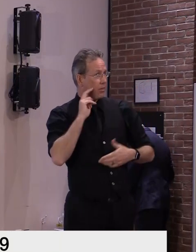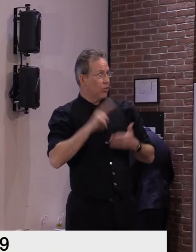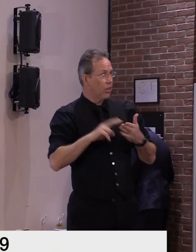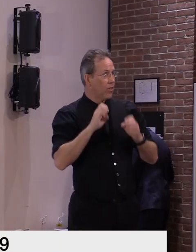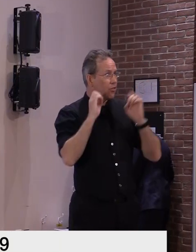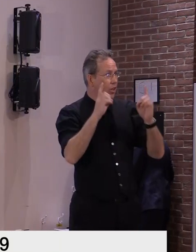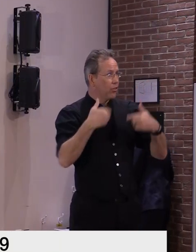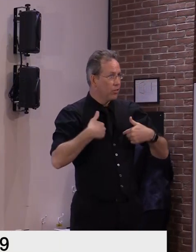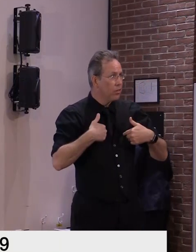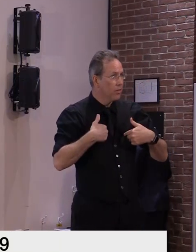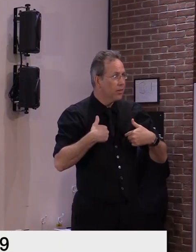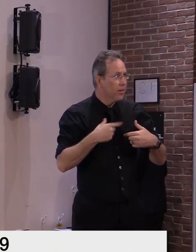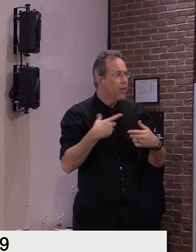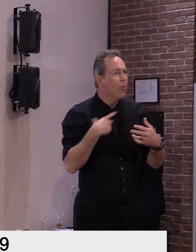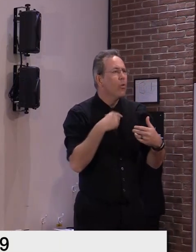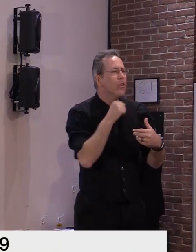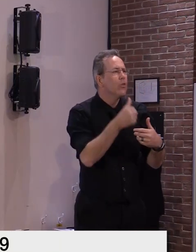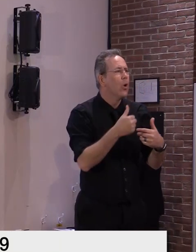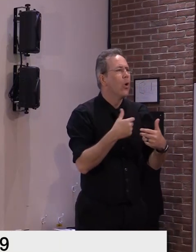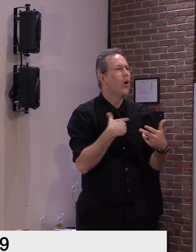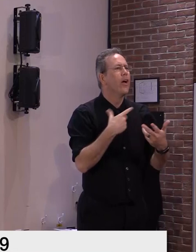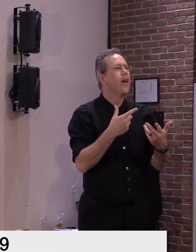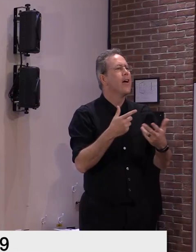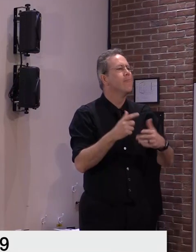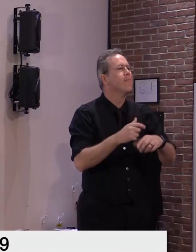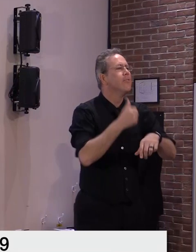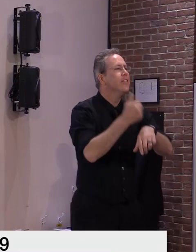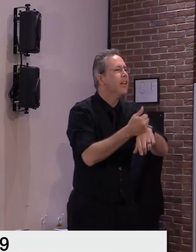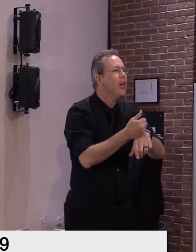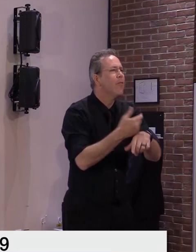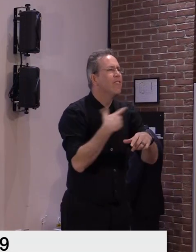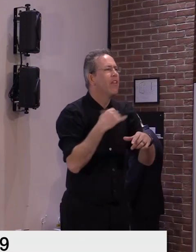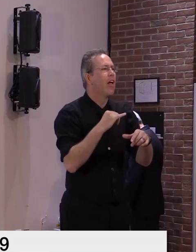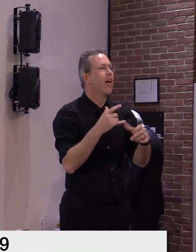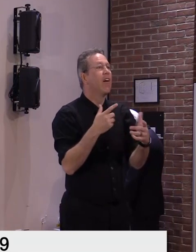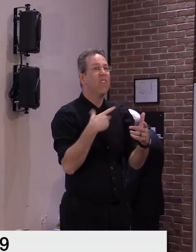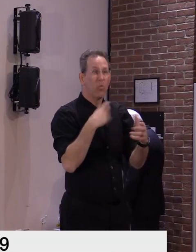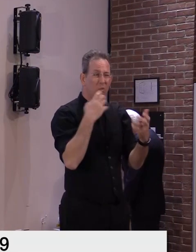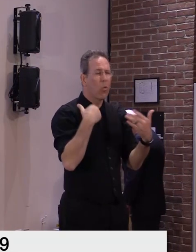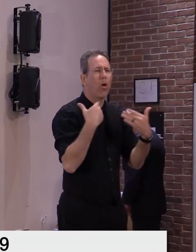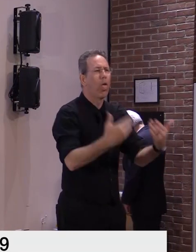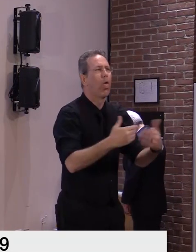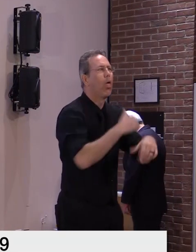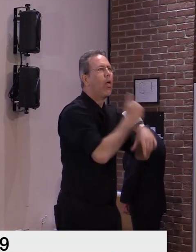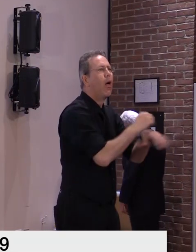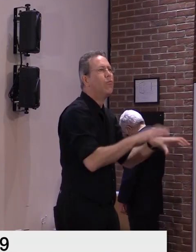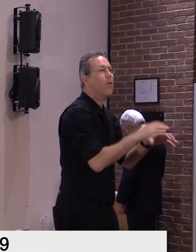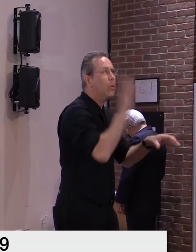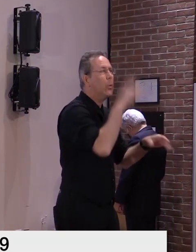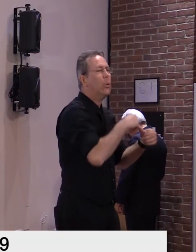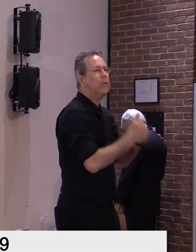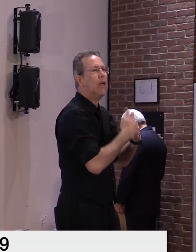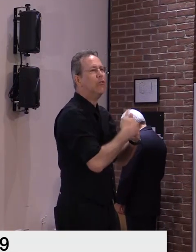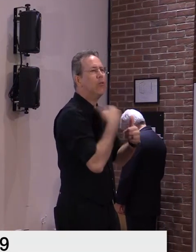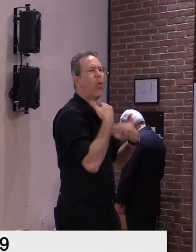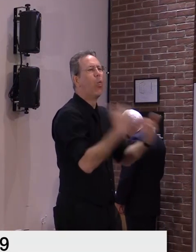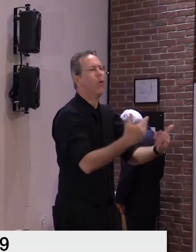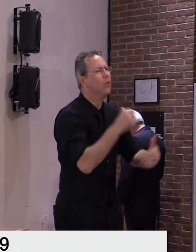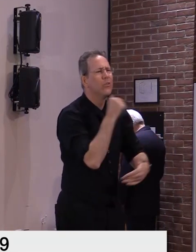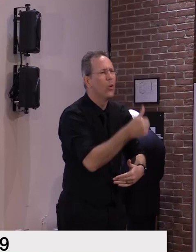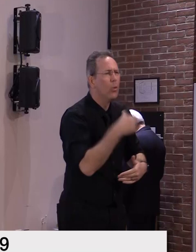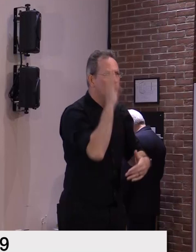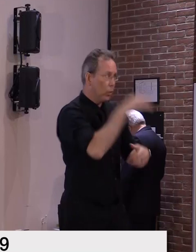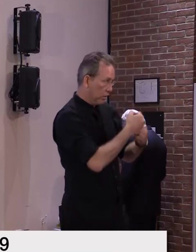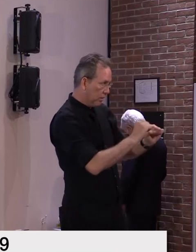that it was safe to do so. And I think that's really important. The other thing I would say is that who students and